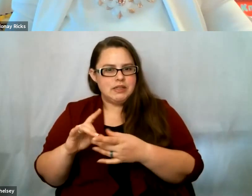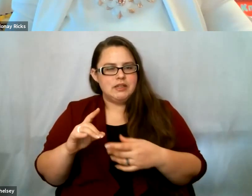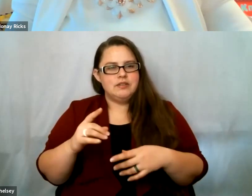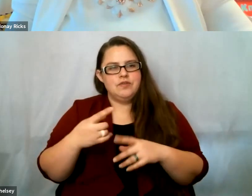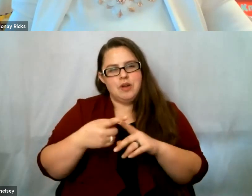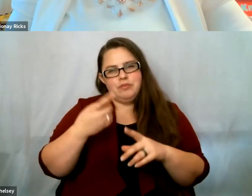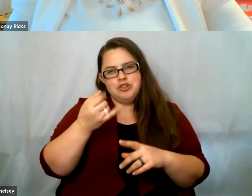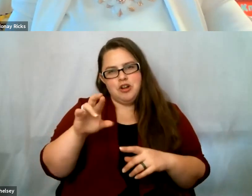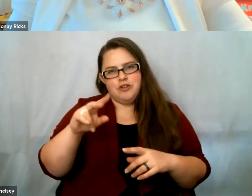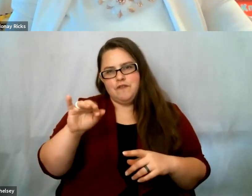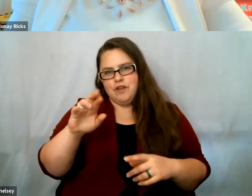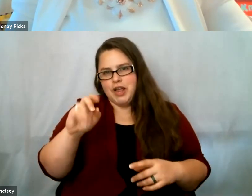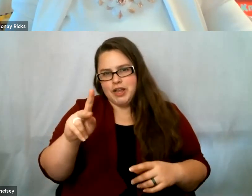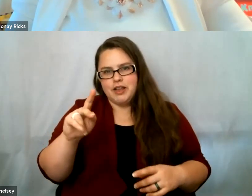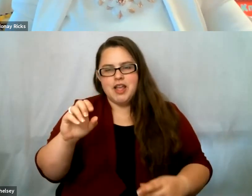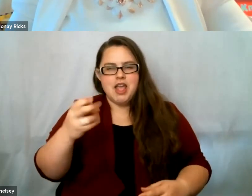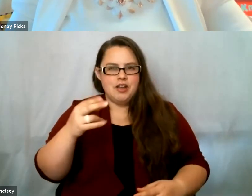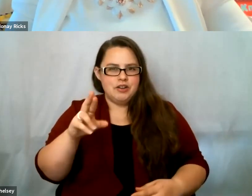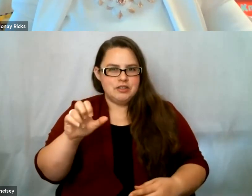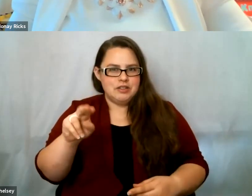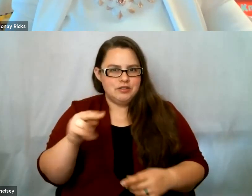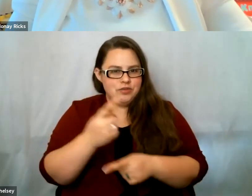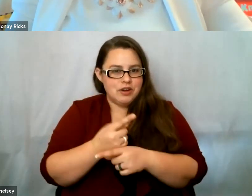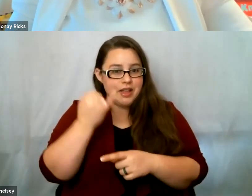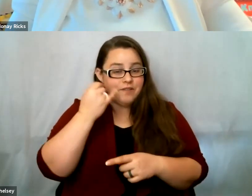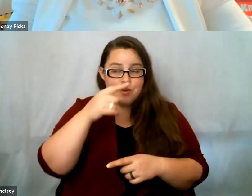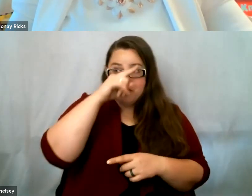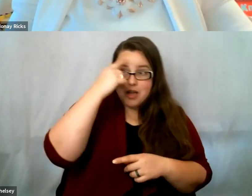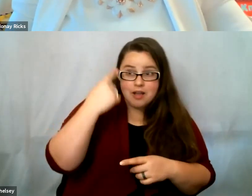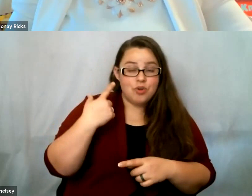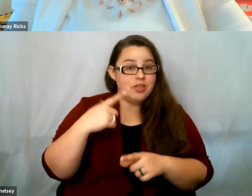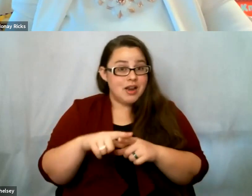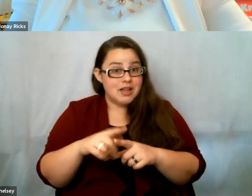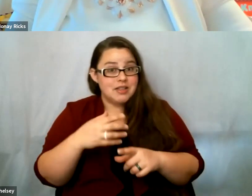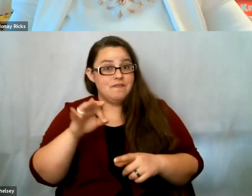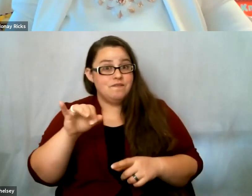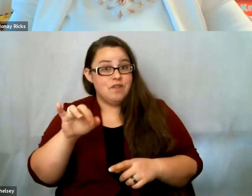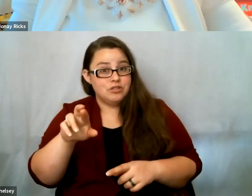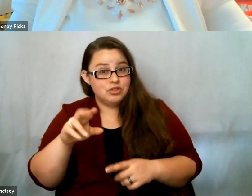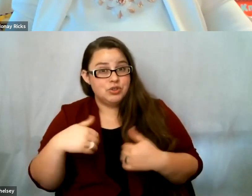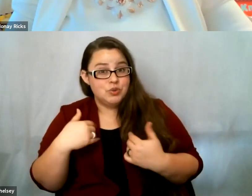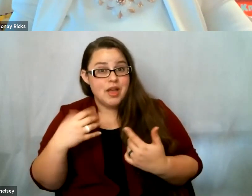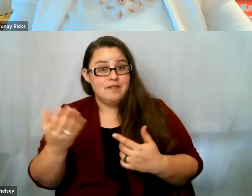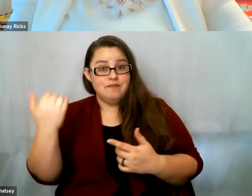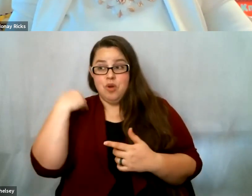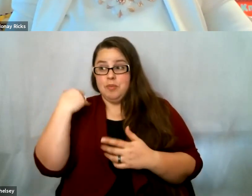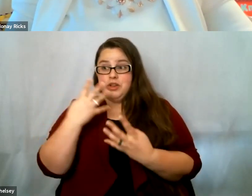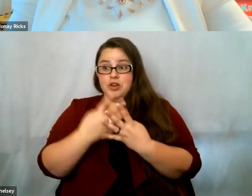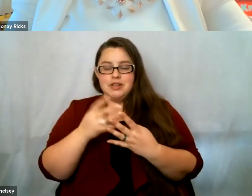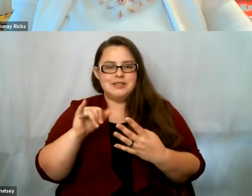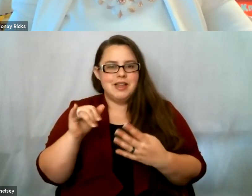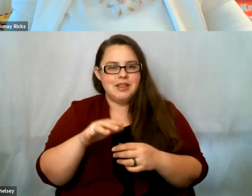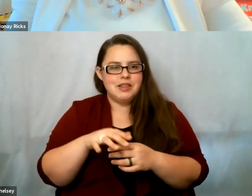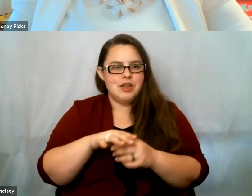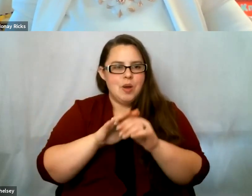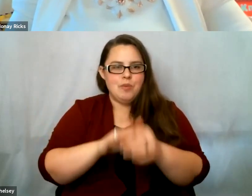right? It's if you're Black or Latinx and you're foster youth and you're formerly incarcerated, it's like the oppression Olympics,